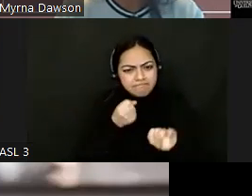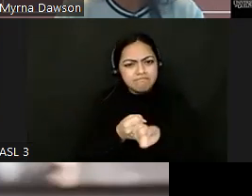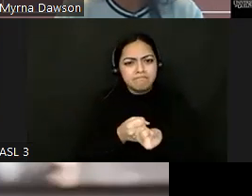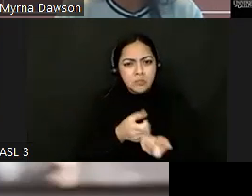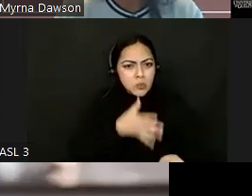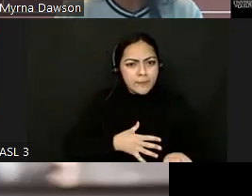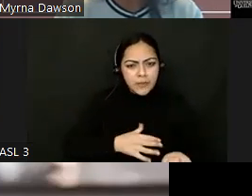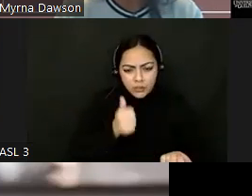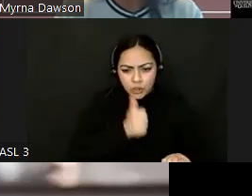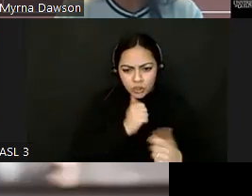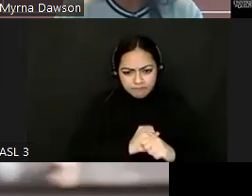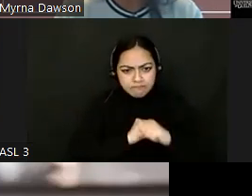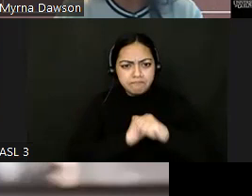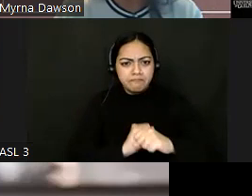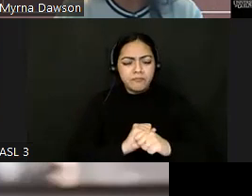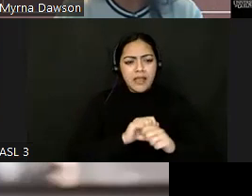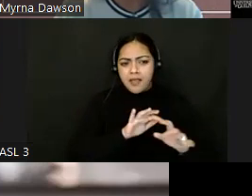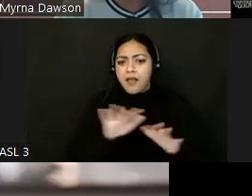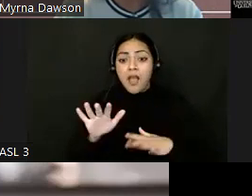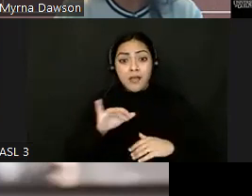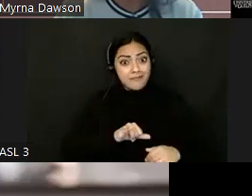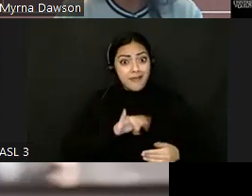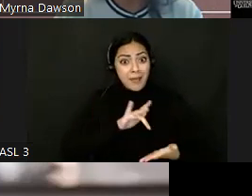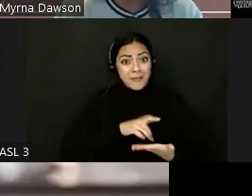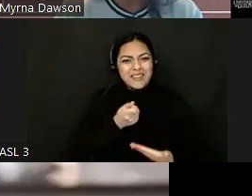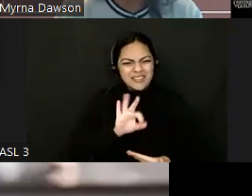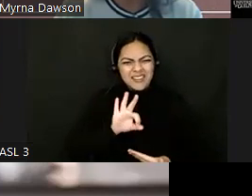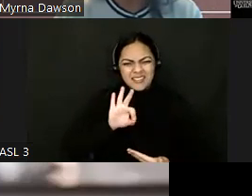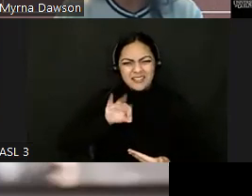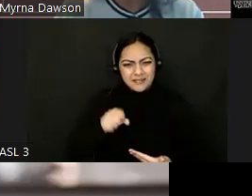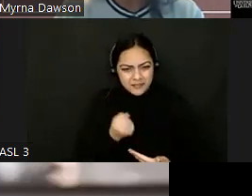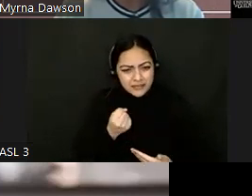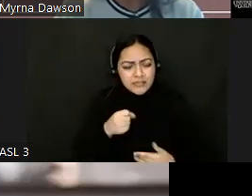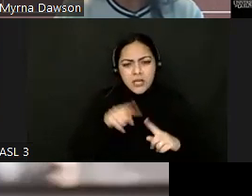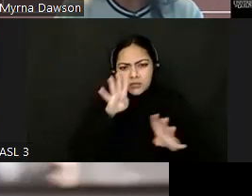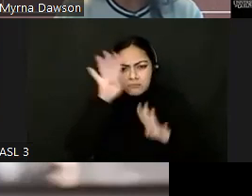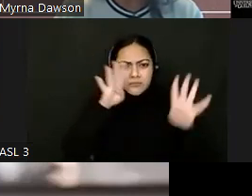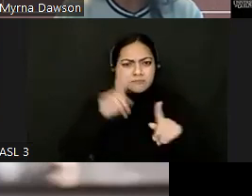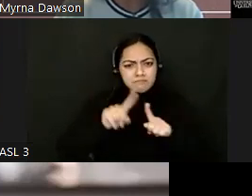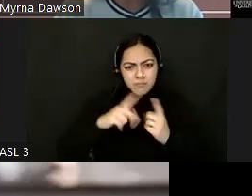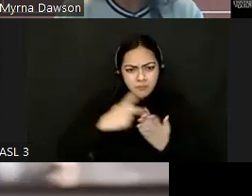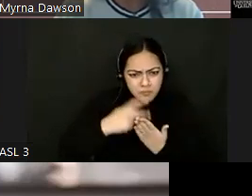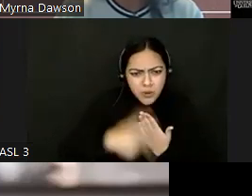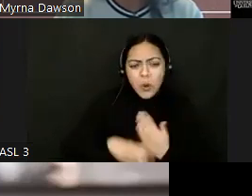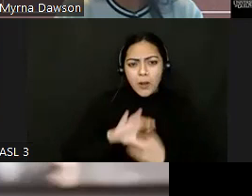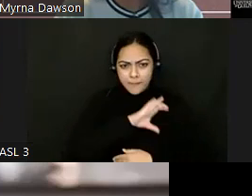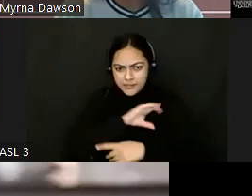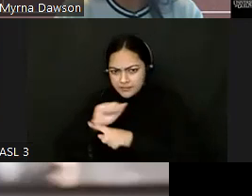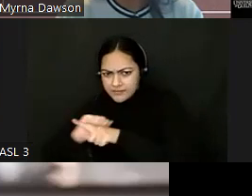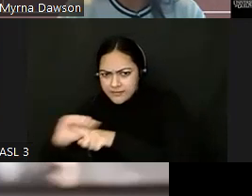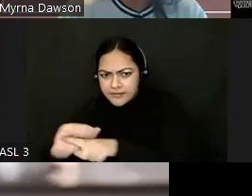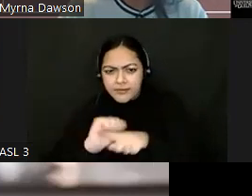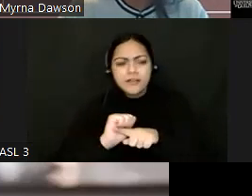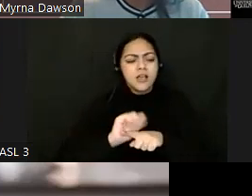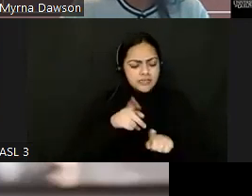Canada also had a worldwide reputation for its innovative programs in police training and specialized